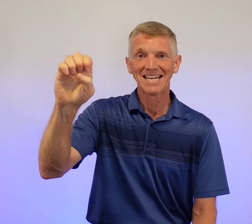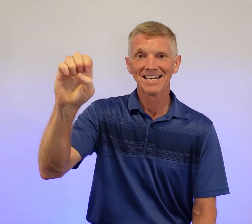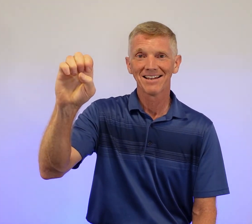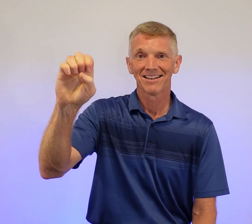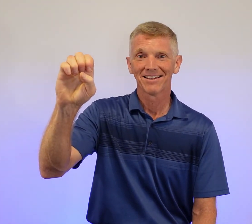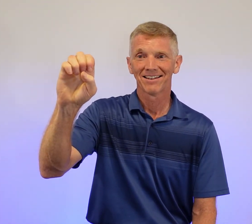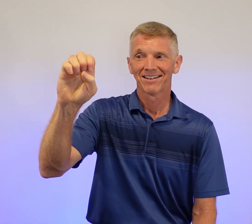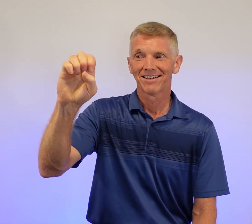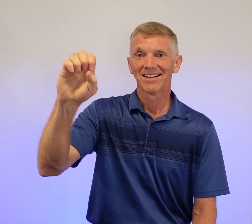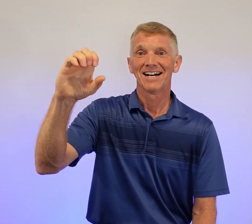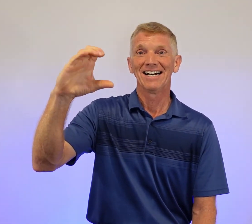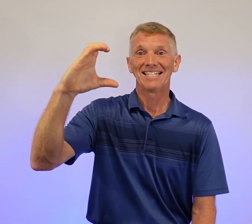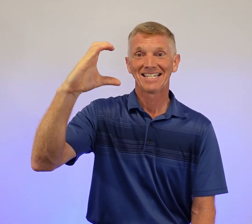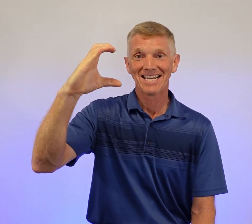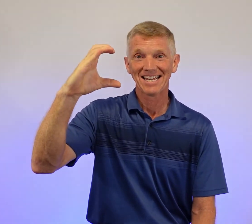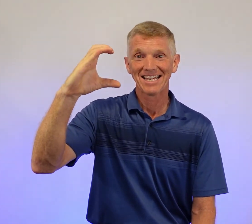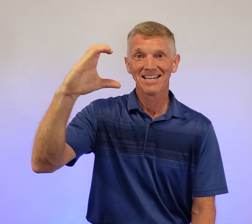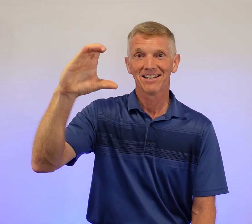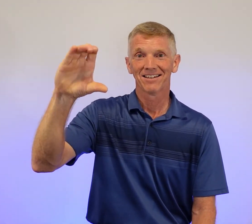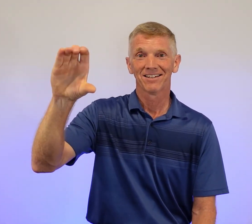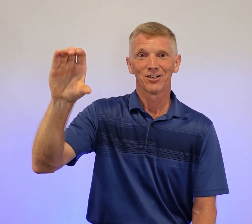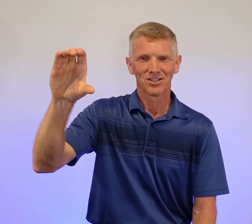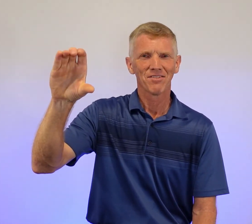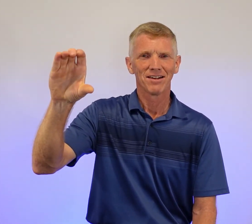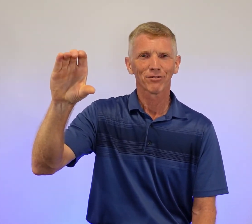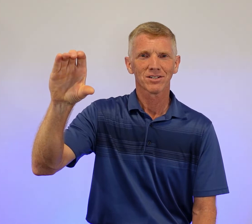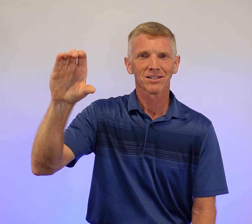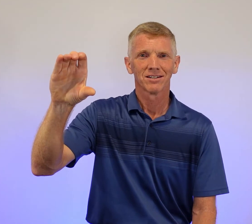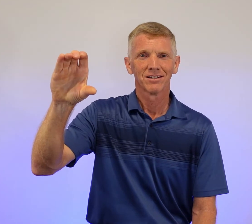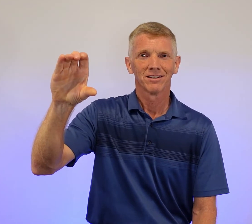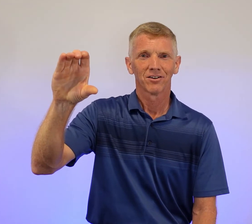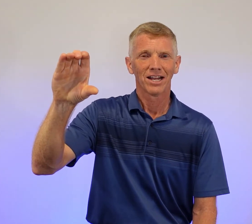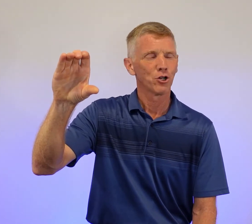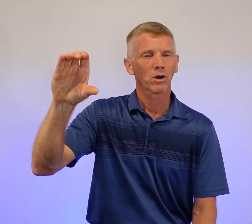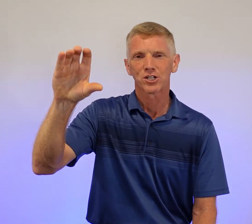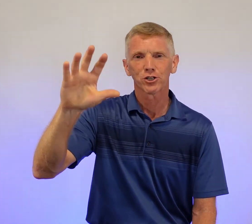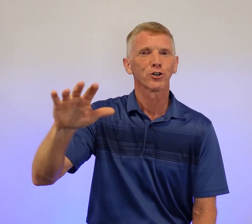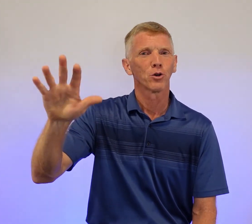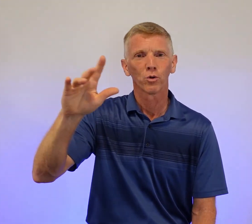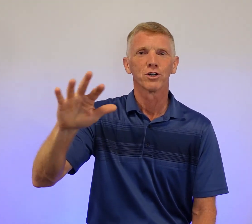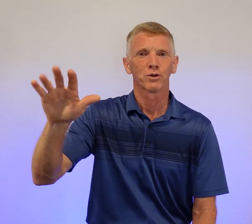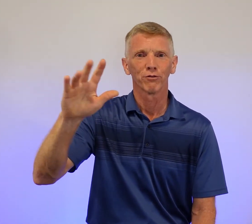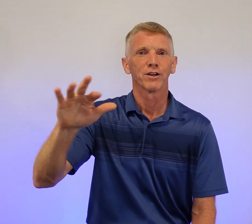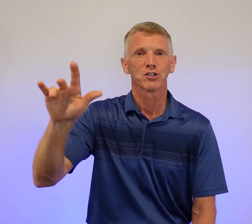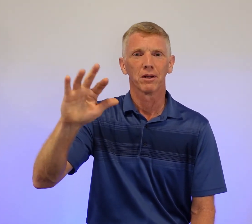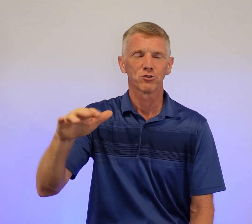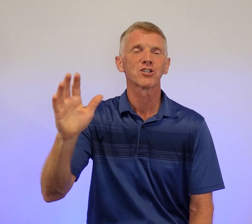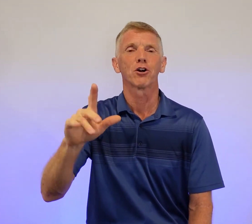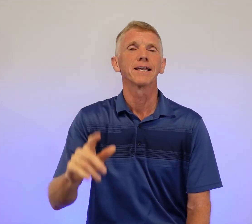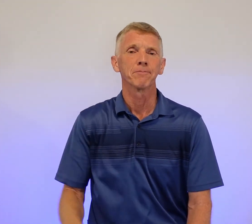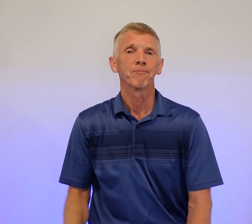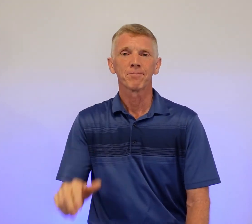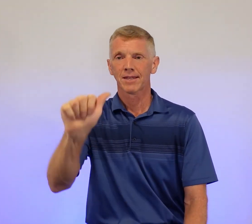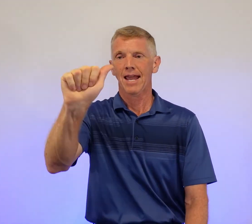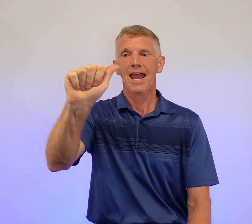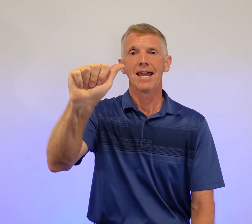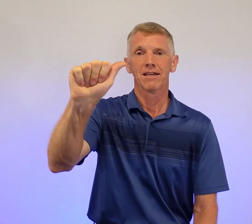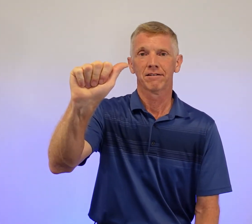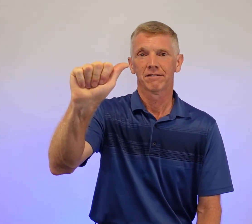E, a C. Do you see the difference? Right? You don't want to slur your words when you're fingerspelling. So let's start again. A,